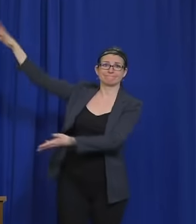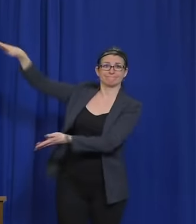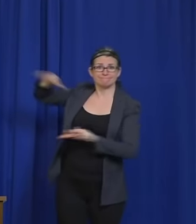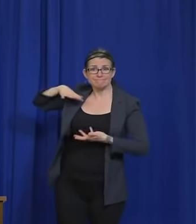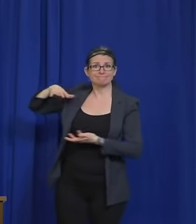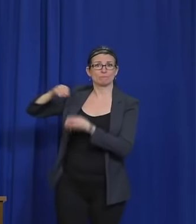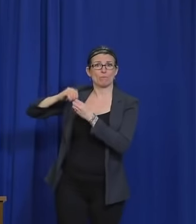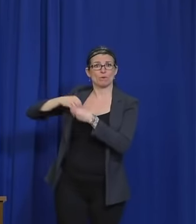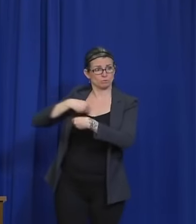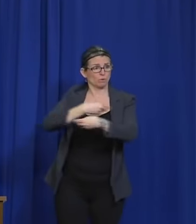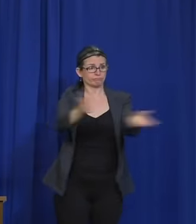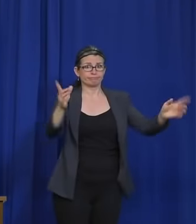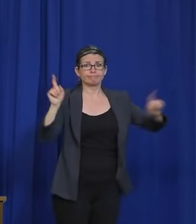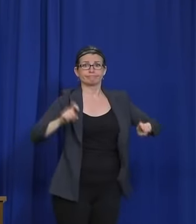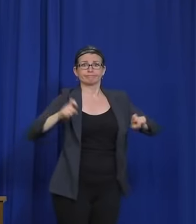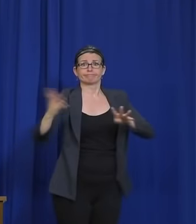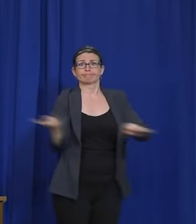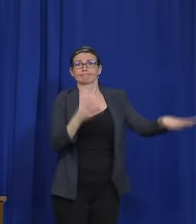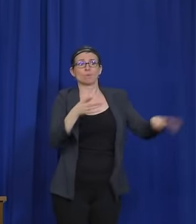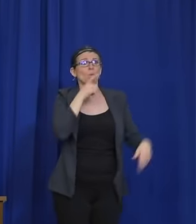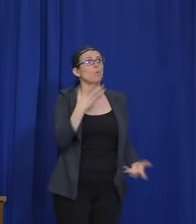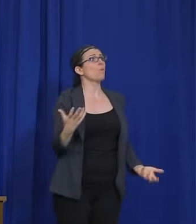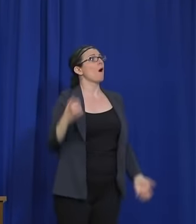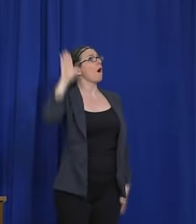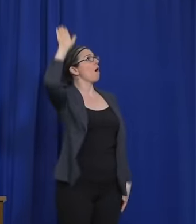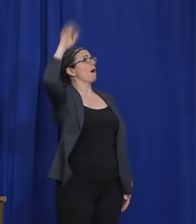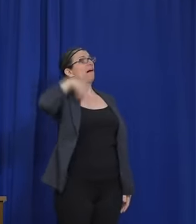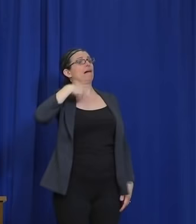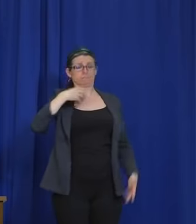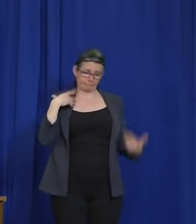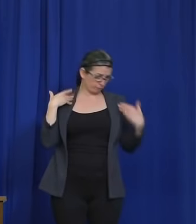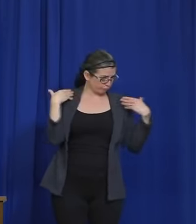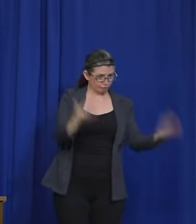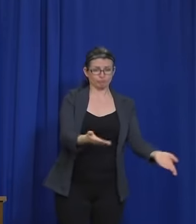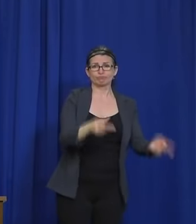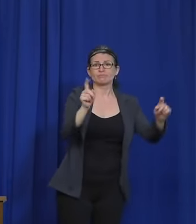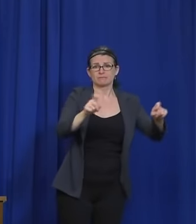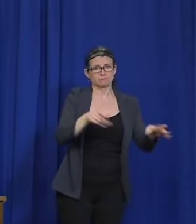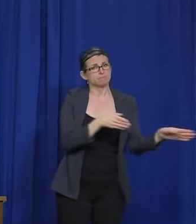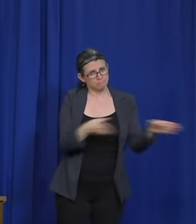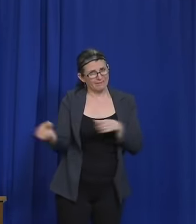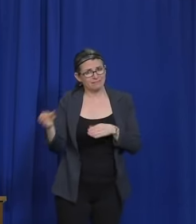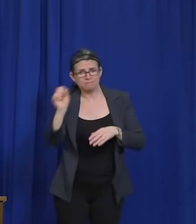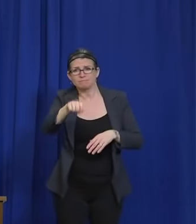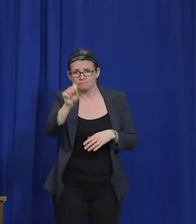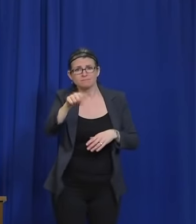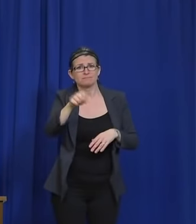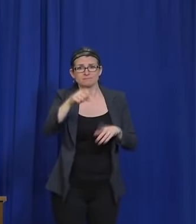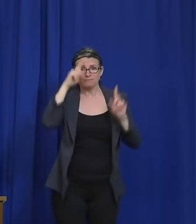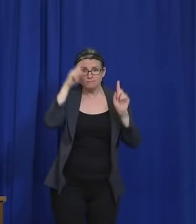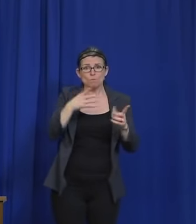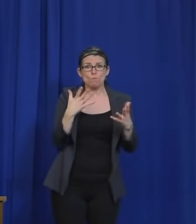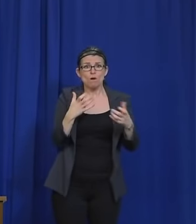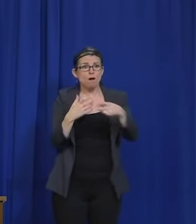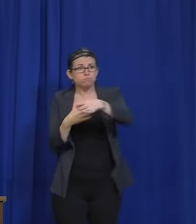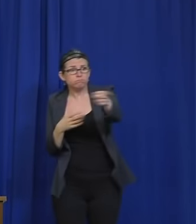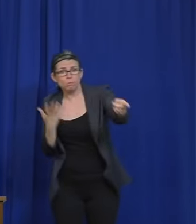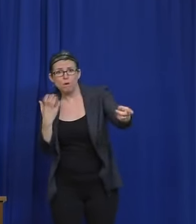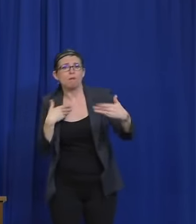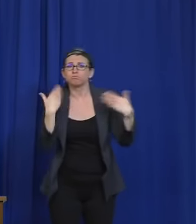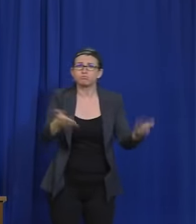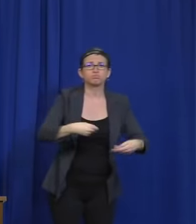COVID-19 can get tested, so we really can be better at trying to identify those people, identify their